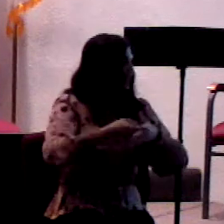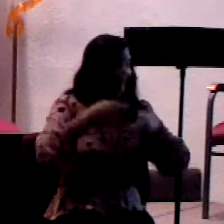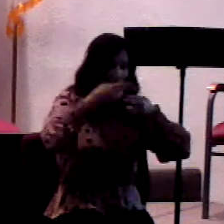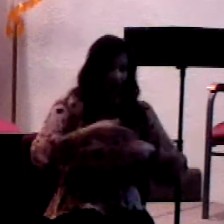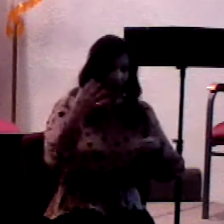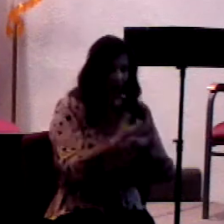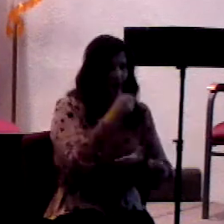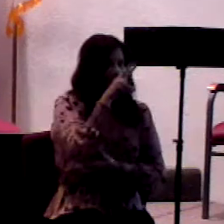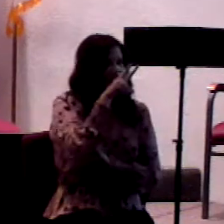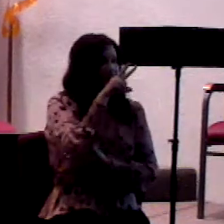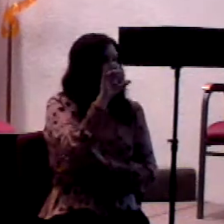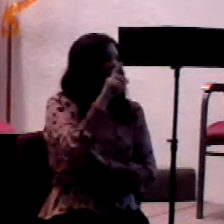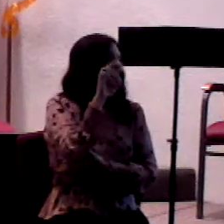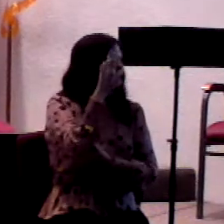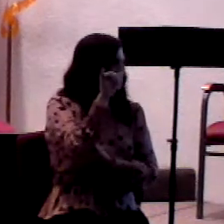Victory.